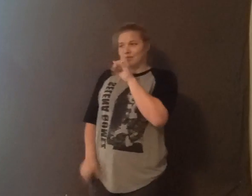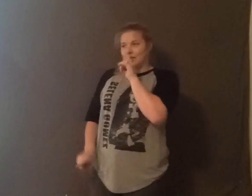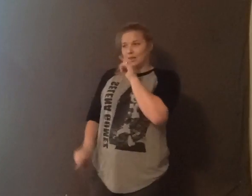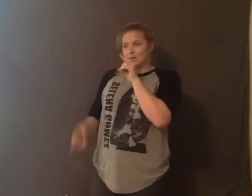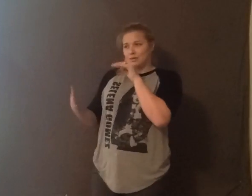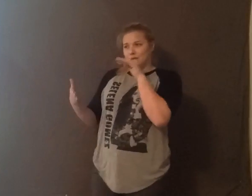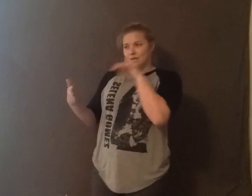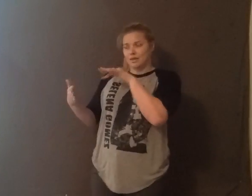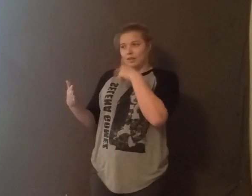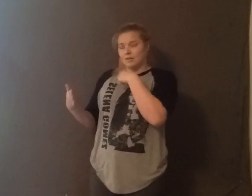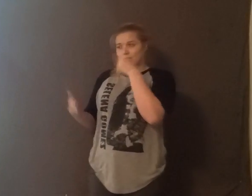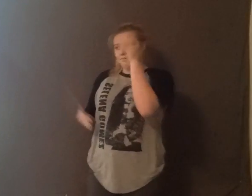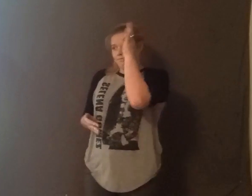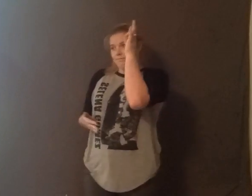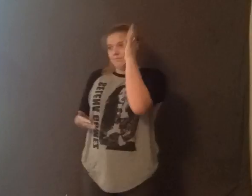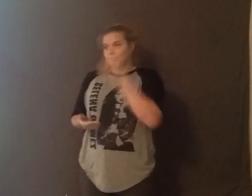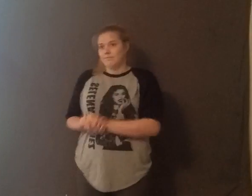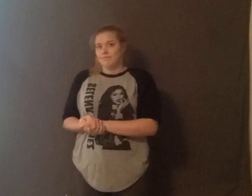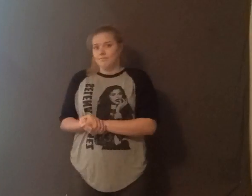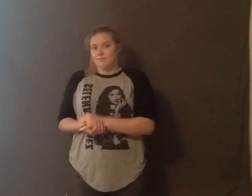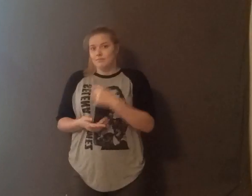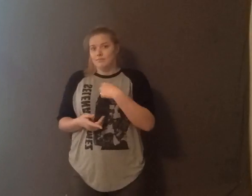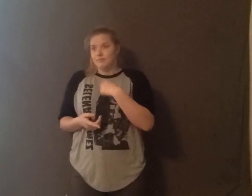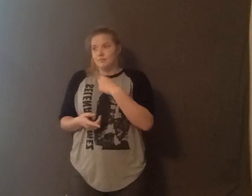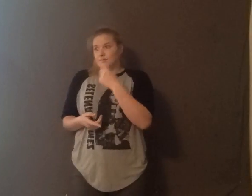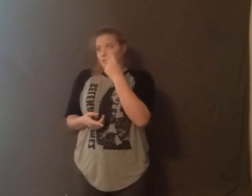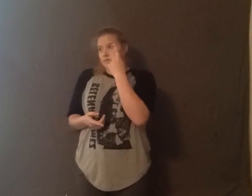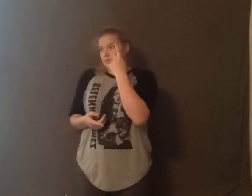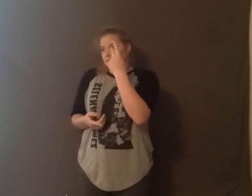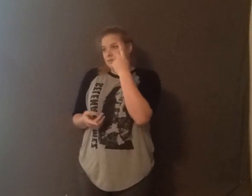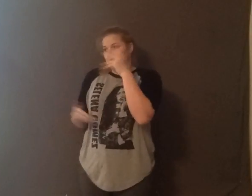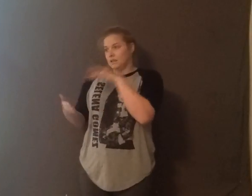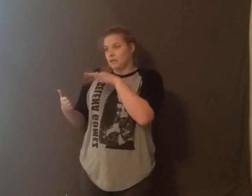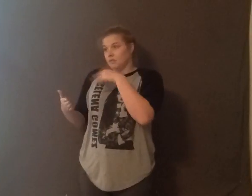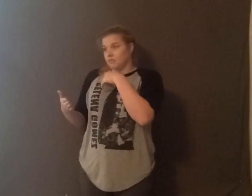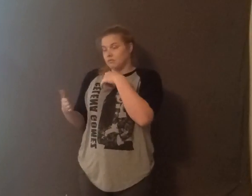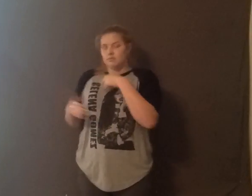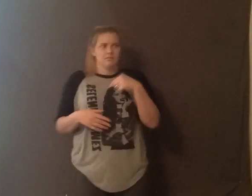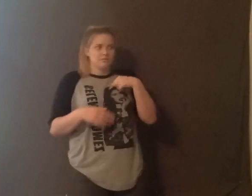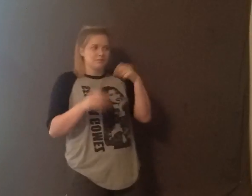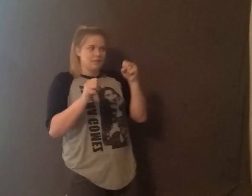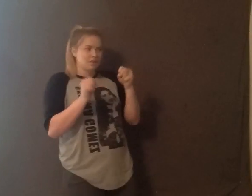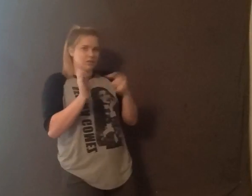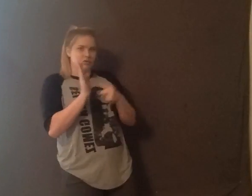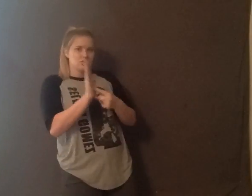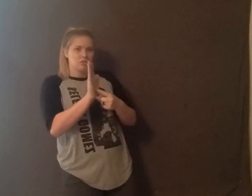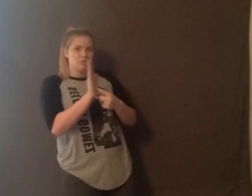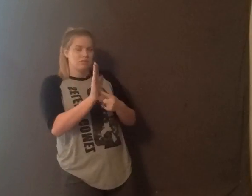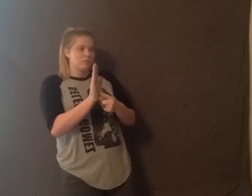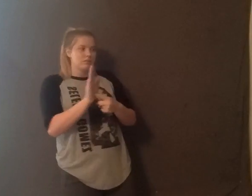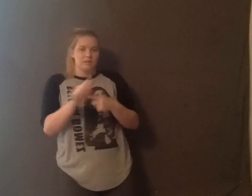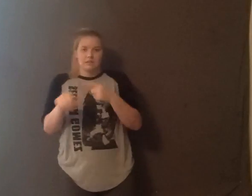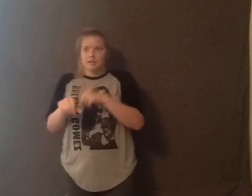the absence of being able to see that study, I'm not going to comment. I could show it to you. I'm sorry, I don't have the time for that. I just don't understand why it's an argument,